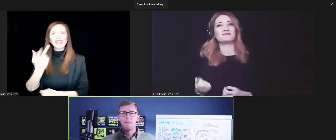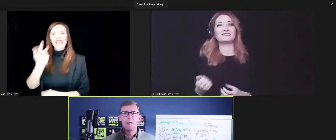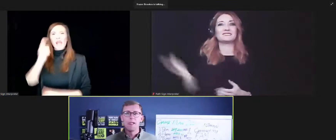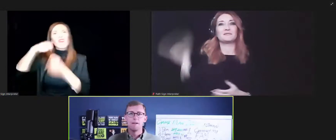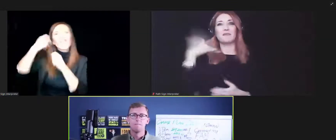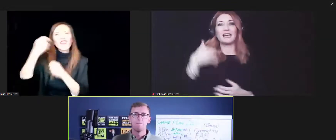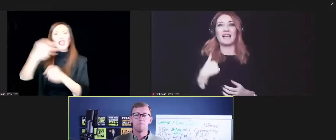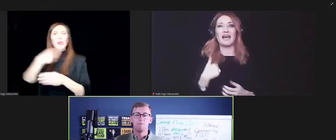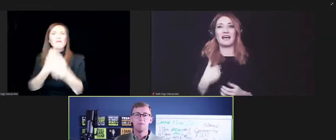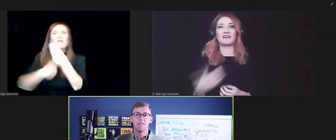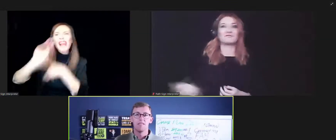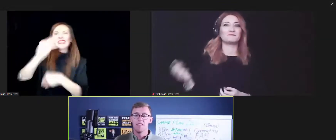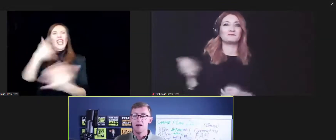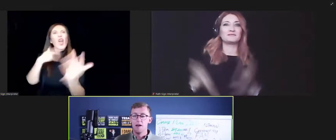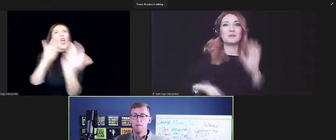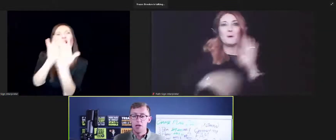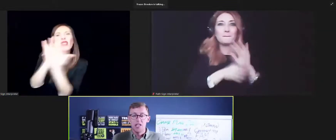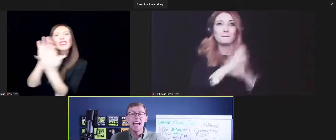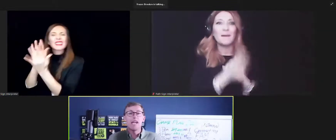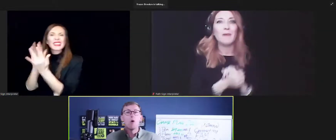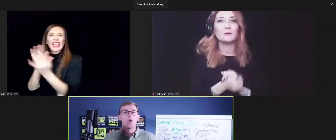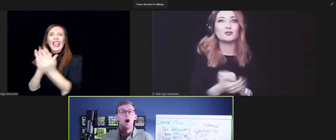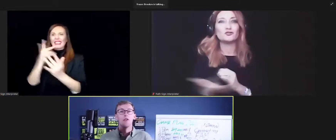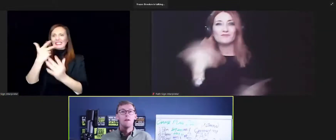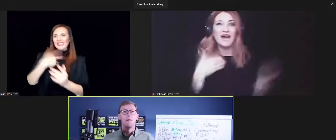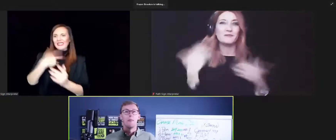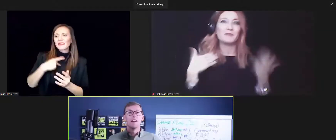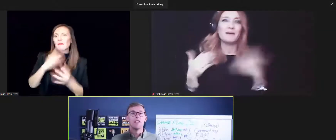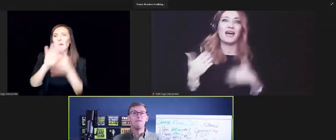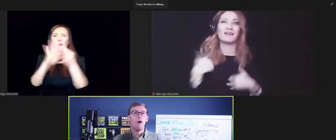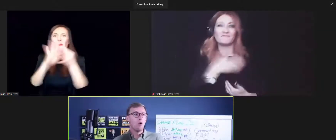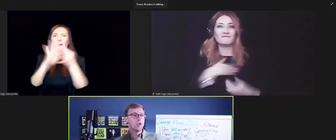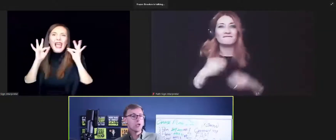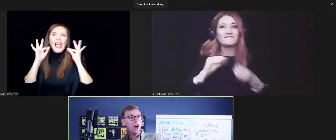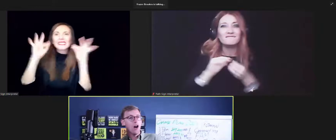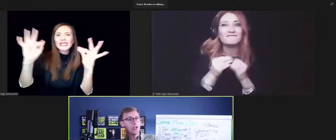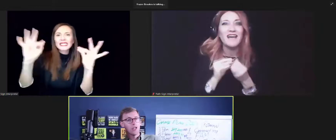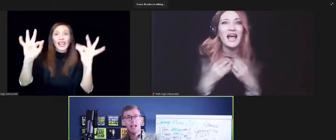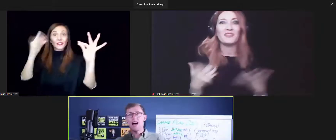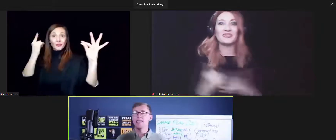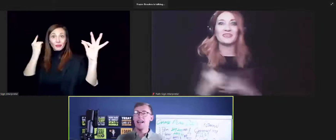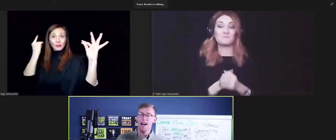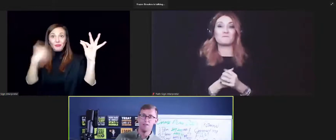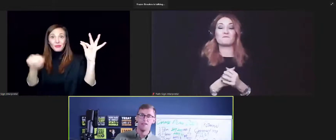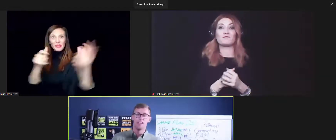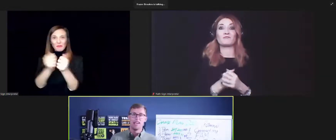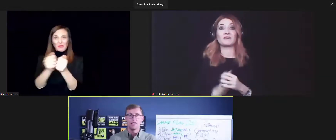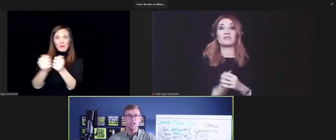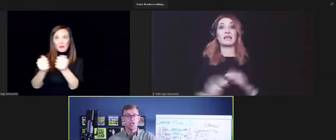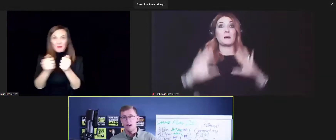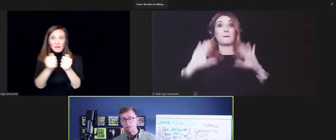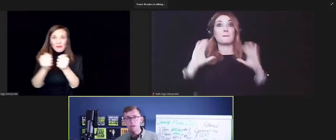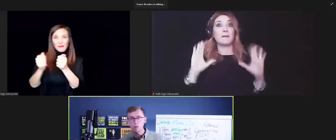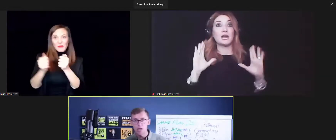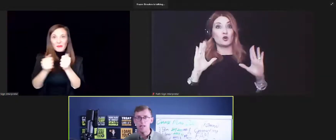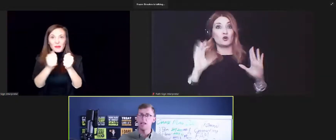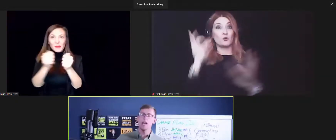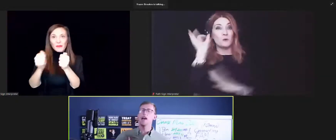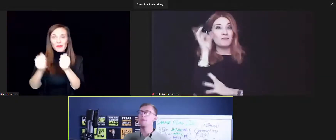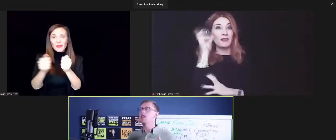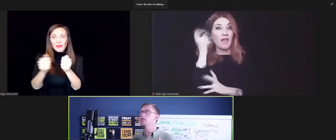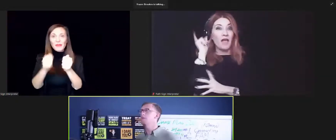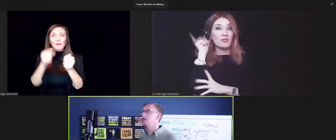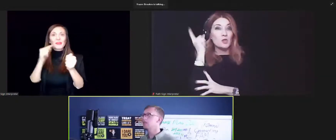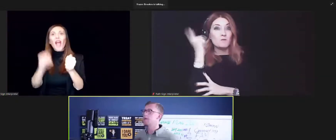me. But as the day goes on, your phone starts to die down. It's at 70%. It's like,